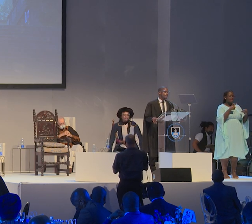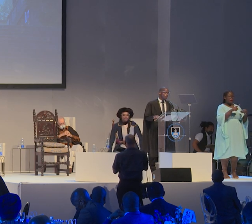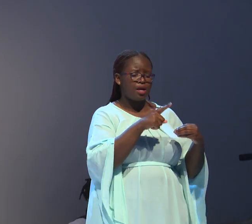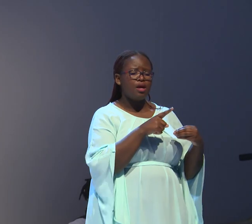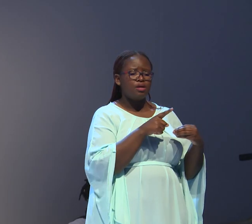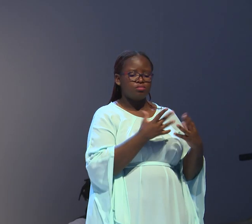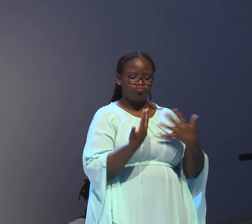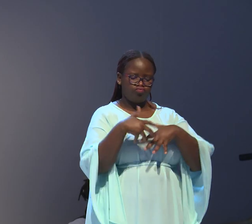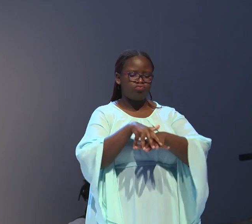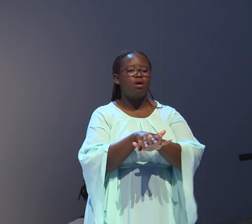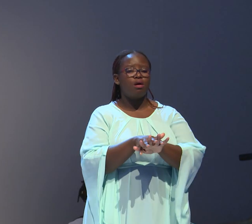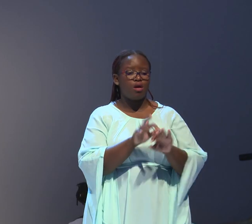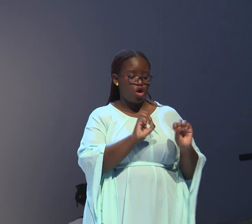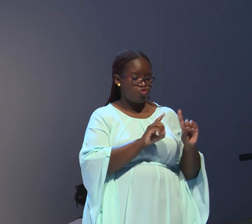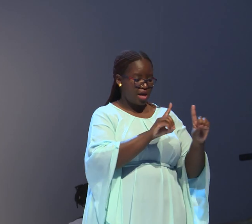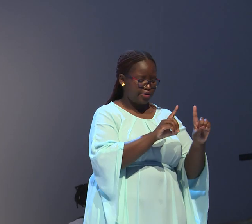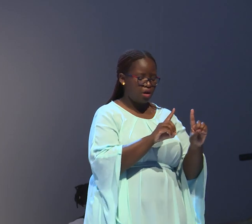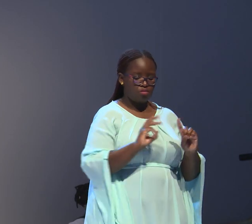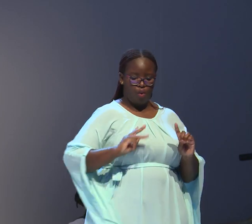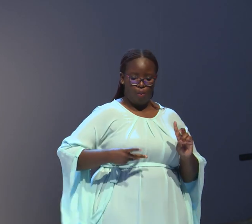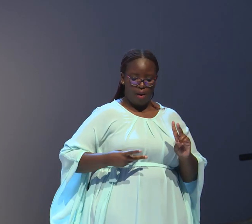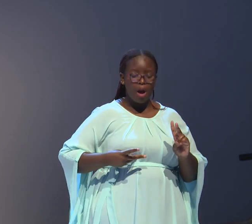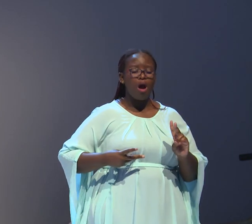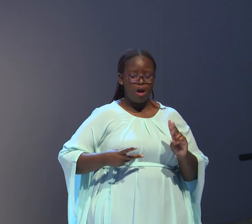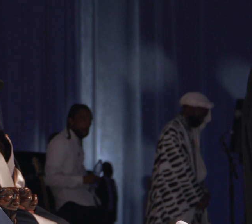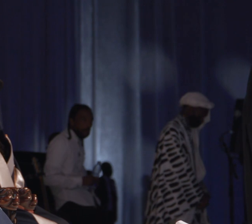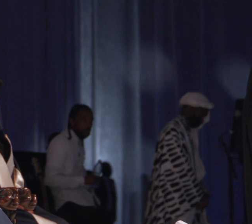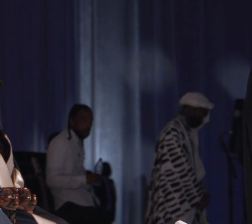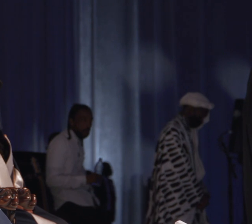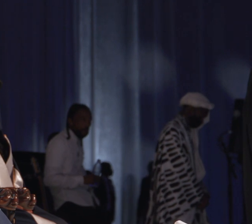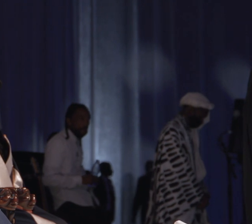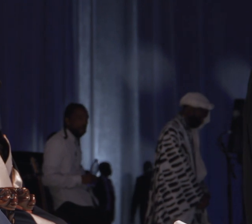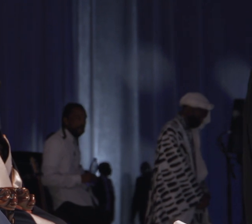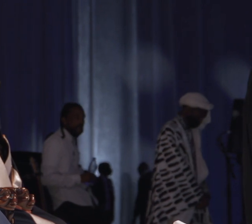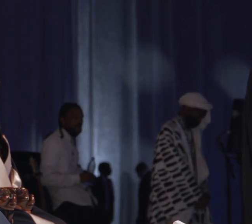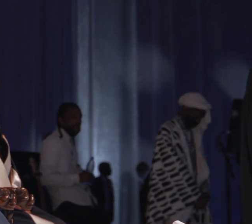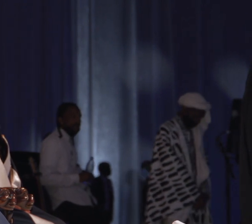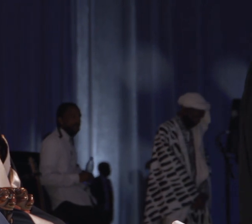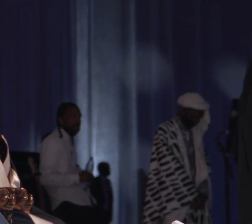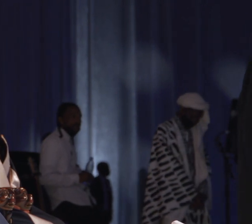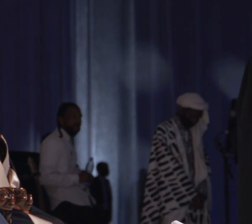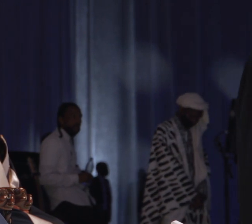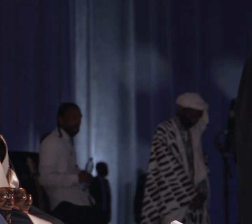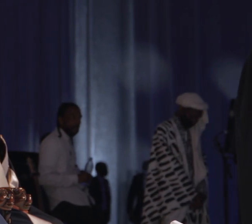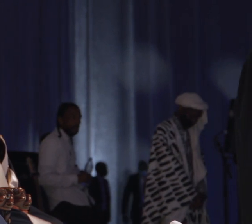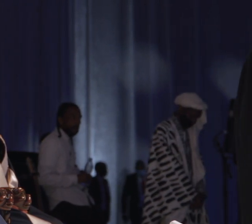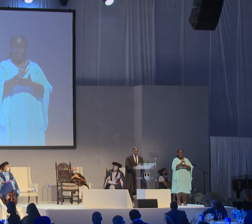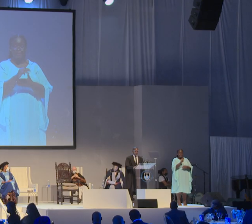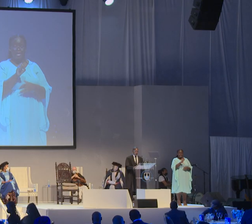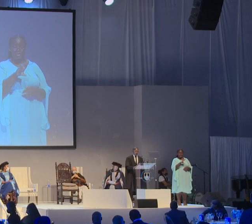intertwined, focusing on education, women, youth empowerment, and the creative arts industries. As the